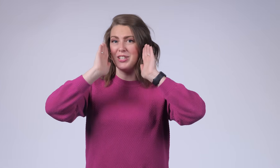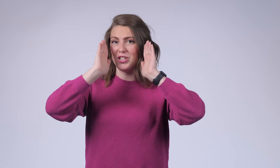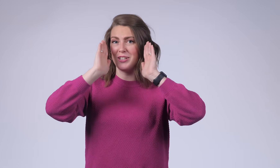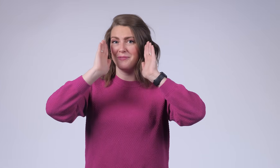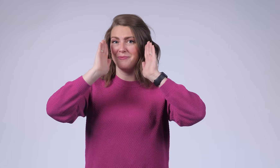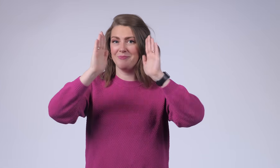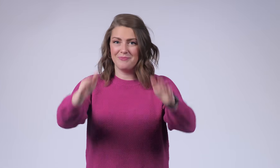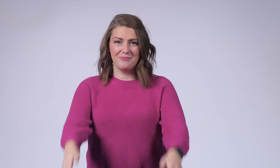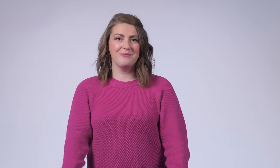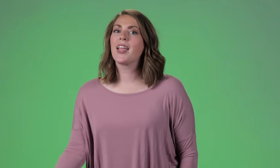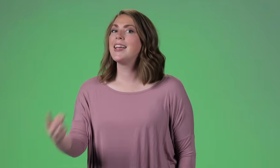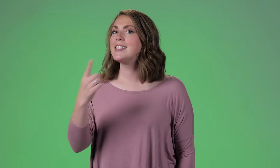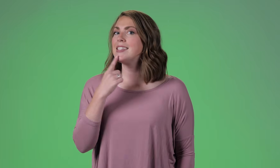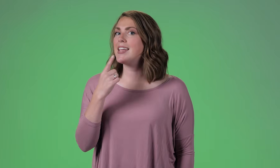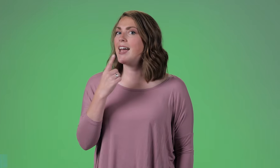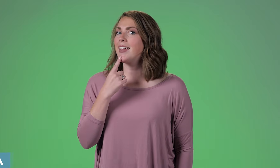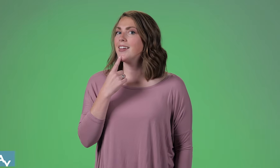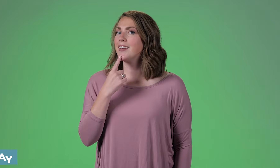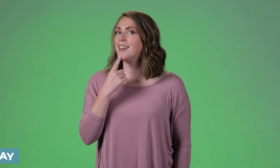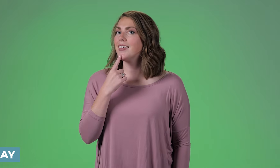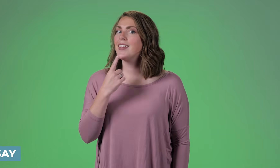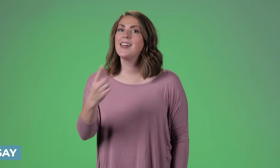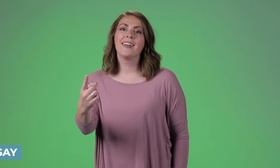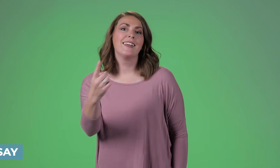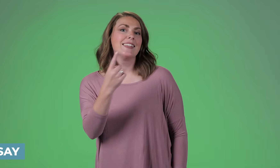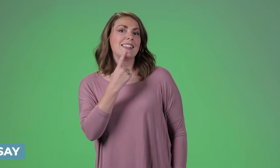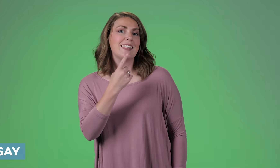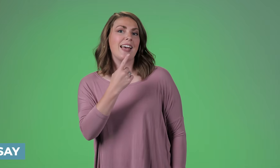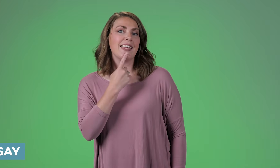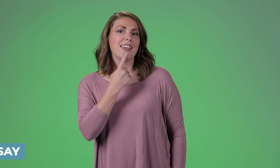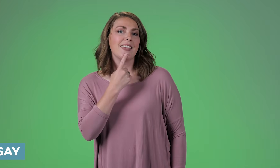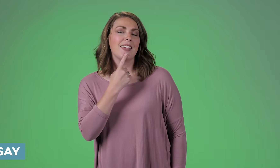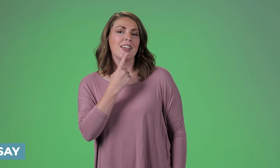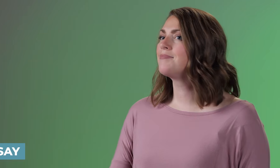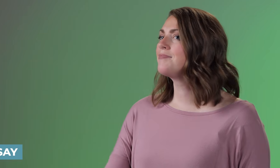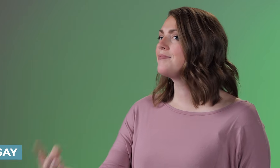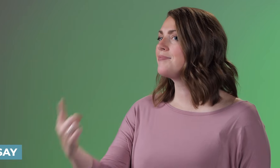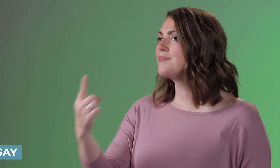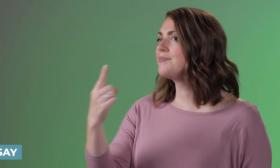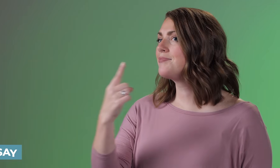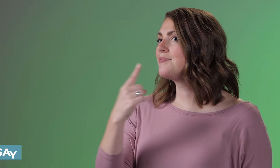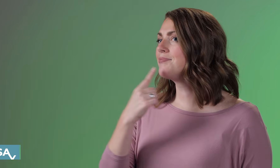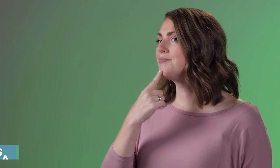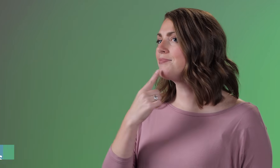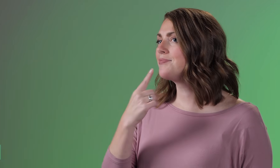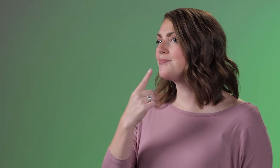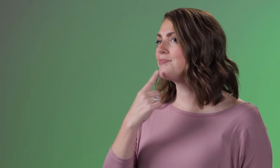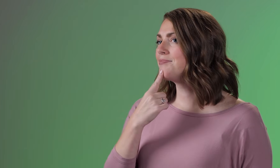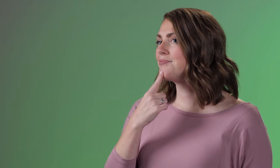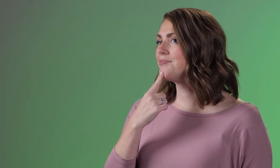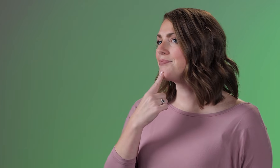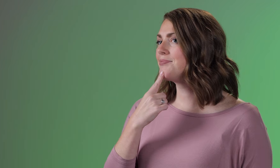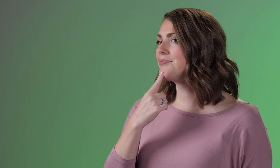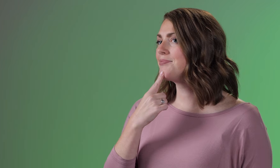attention. Say. Say. You're pointing to your mouth, referencing what was just